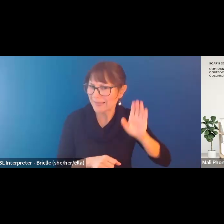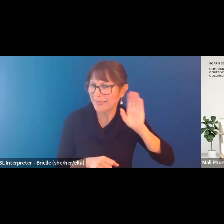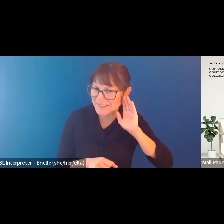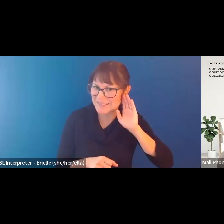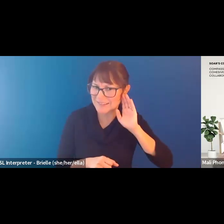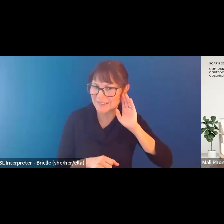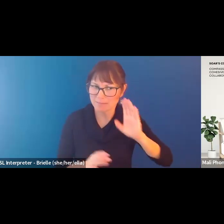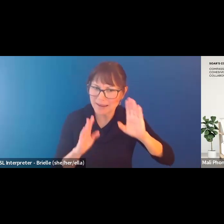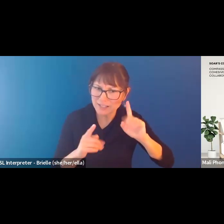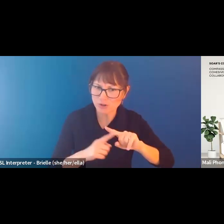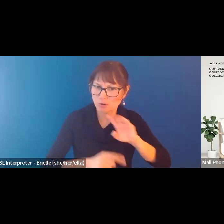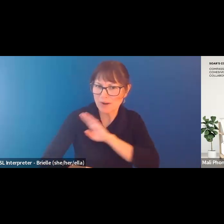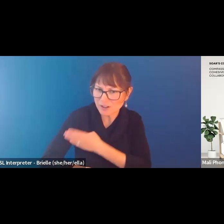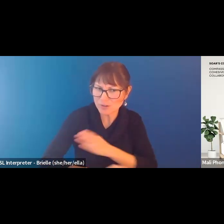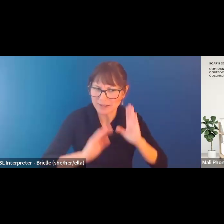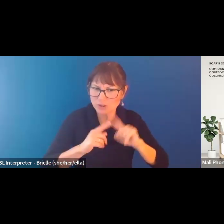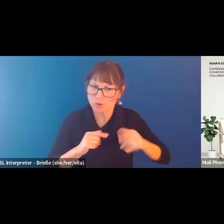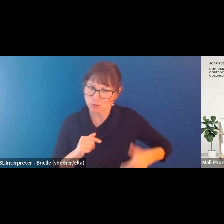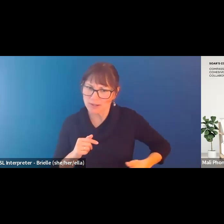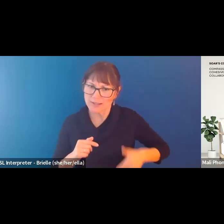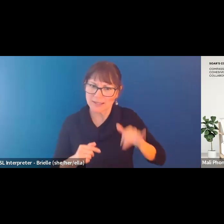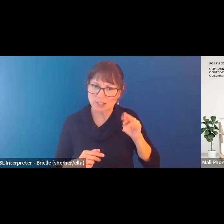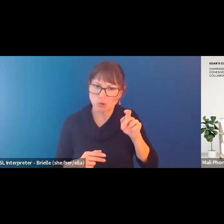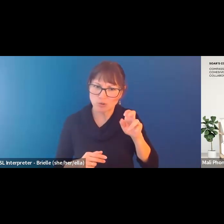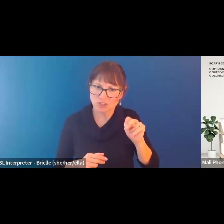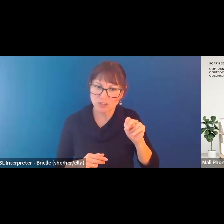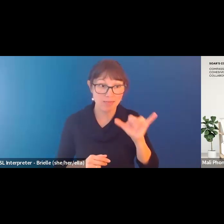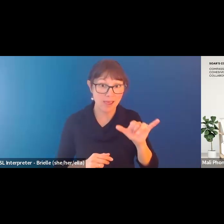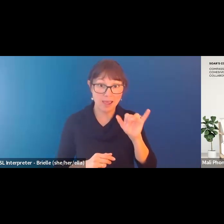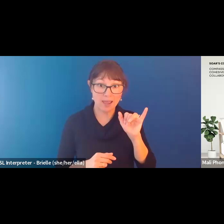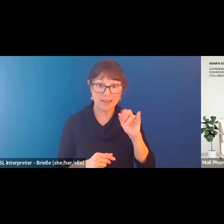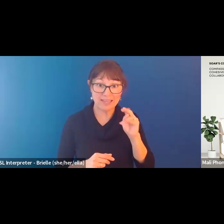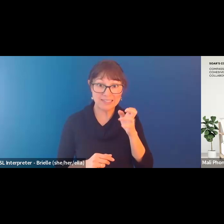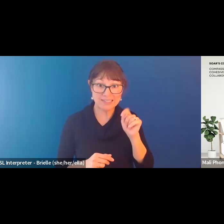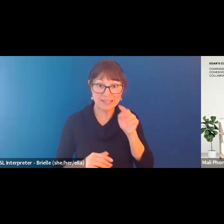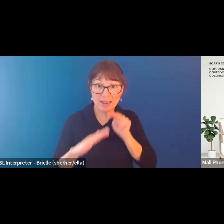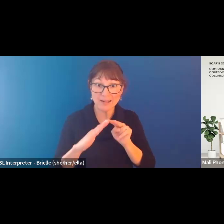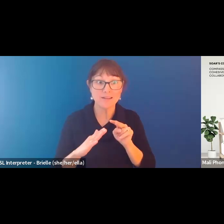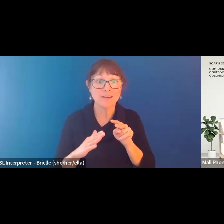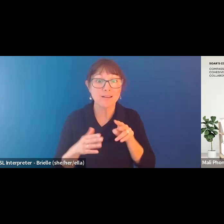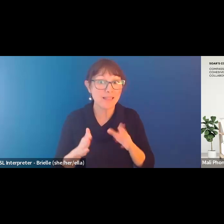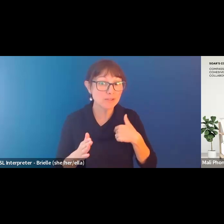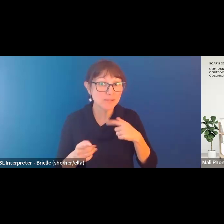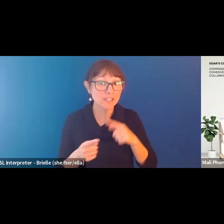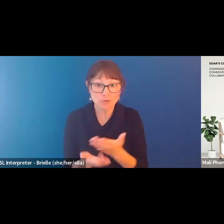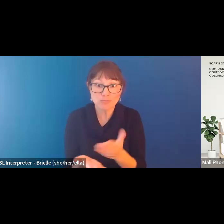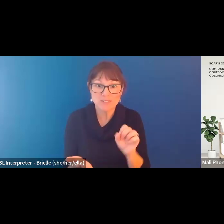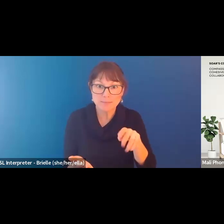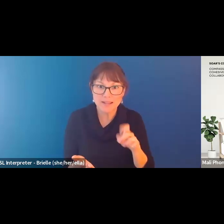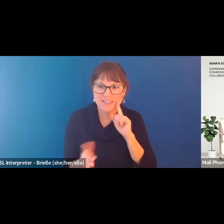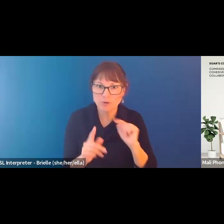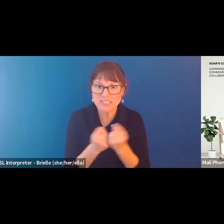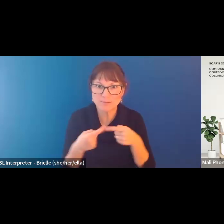energy and to intuition. That insight allows me to hold space for teams in conflict, cultures